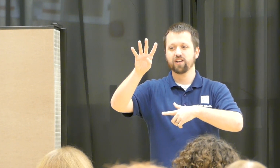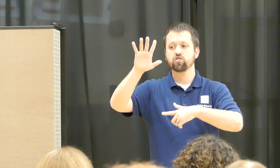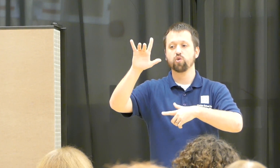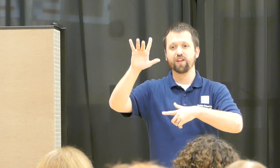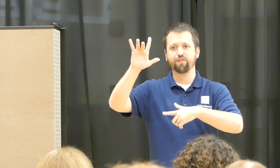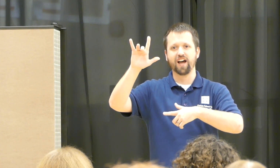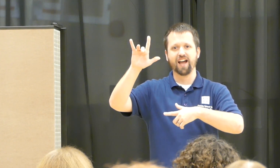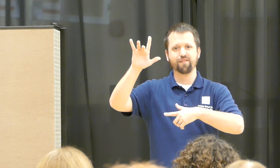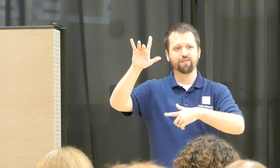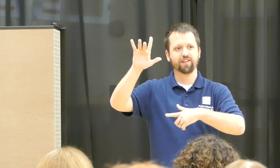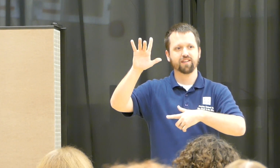25.